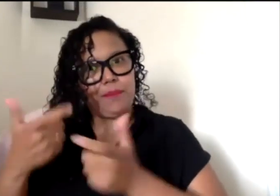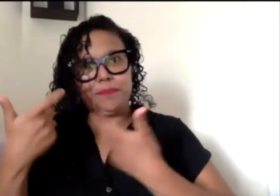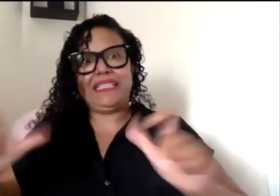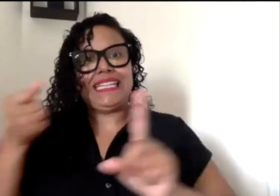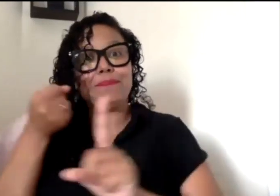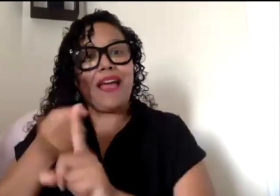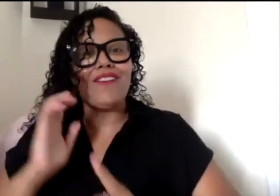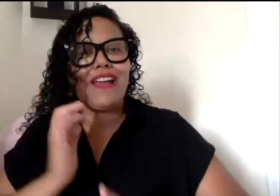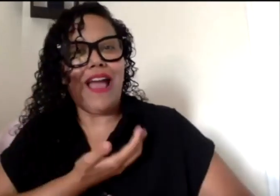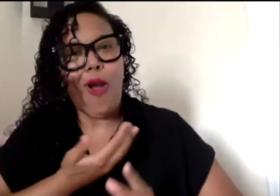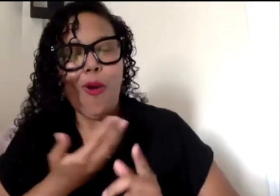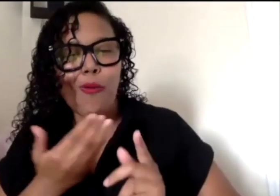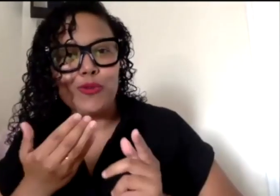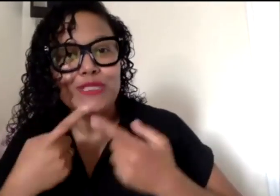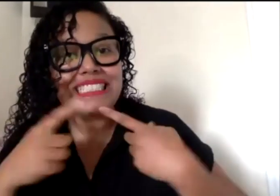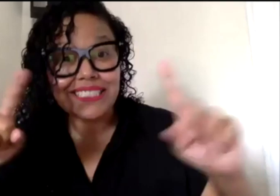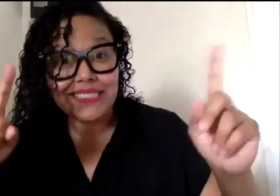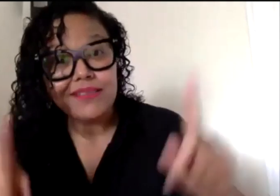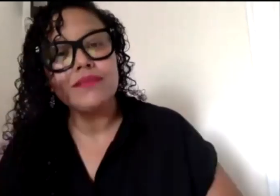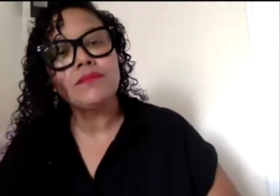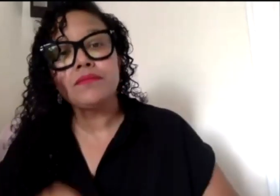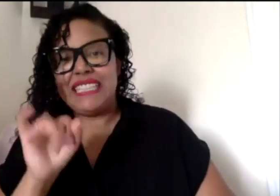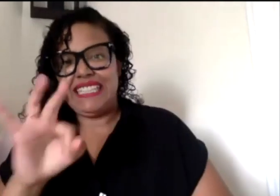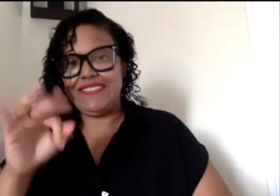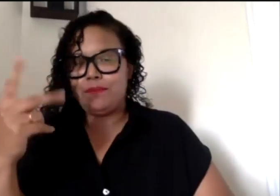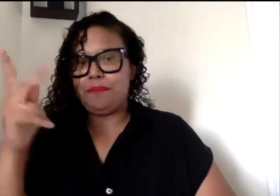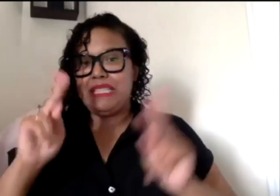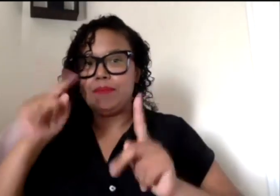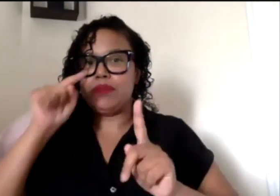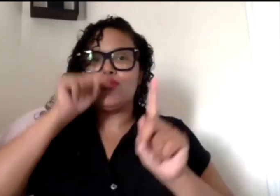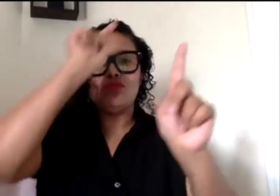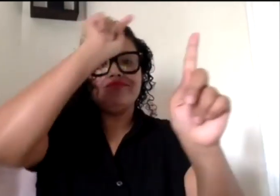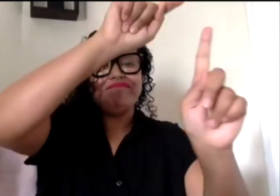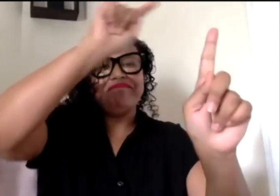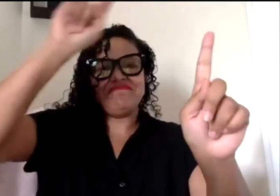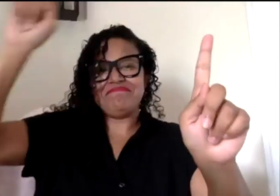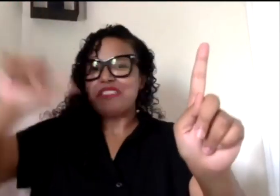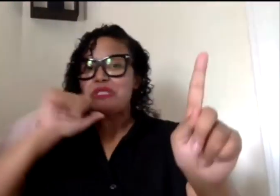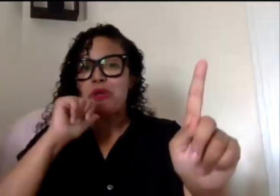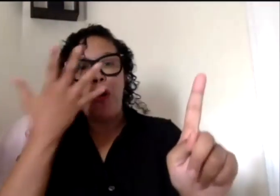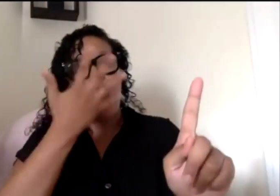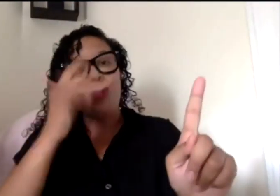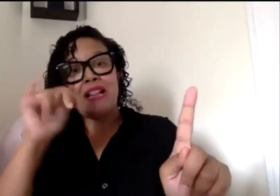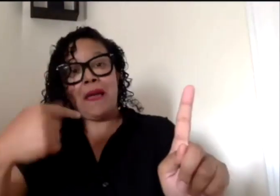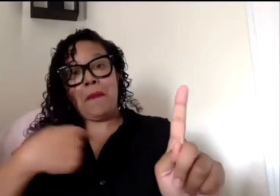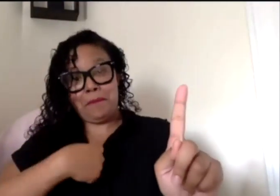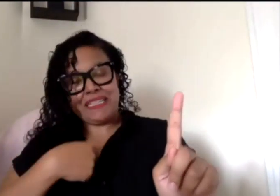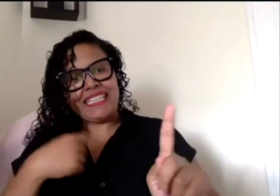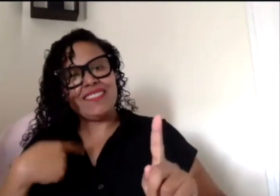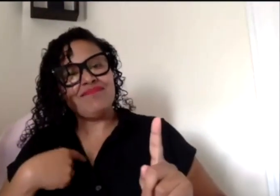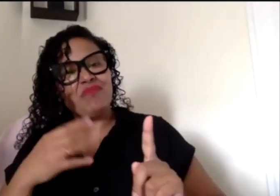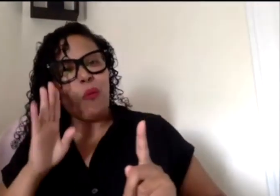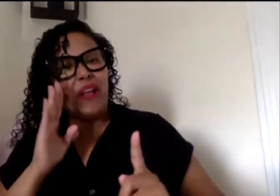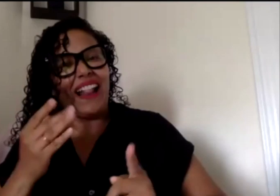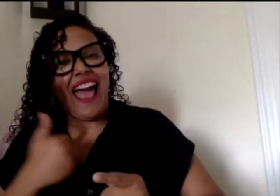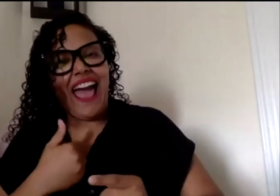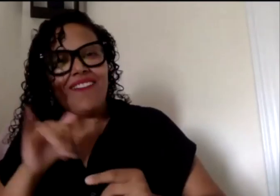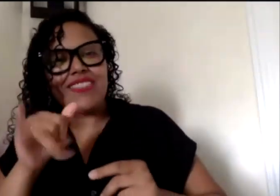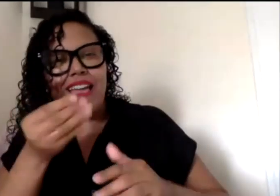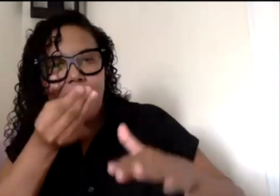be learn from those people and be motivated by them. But if I'm